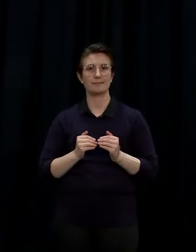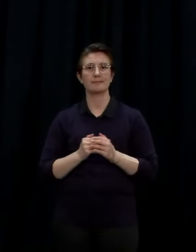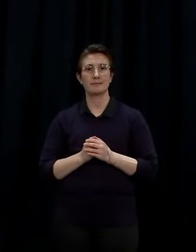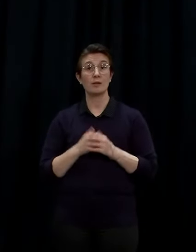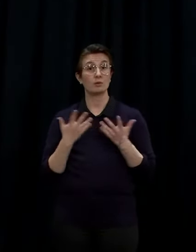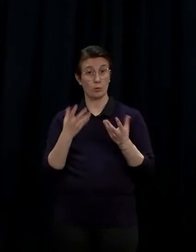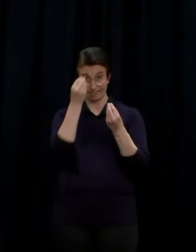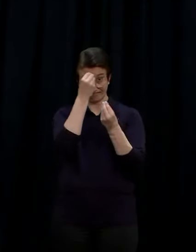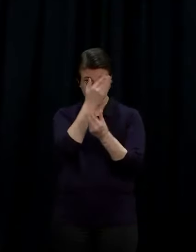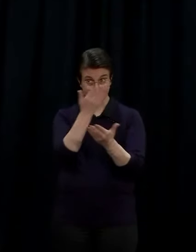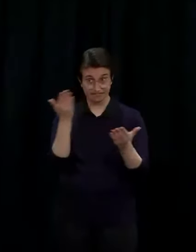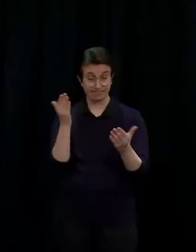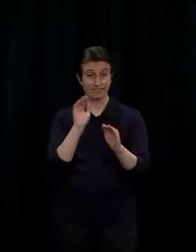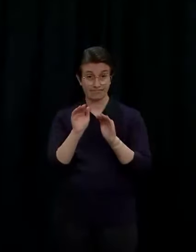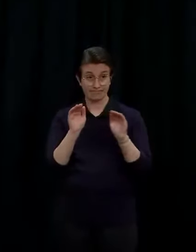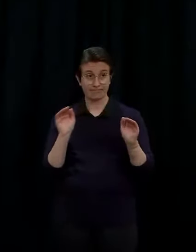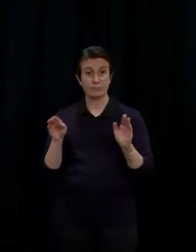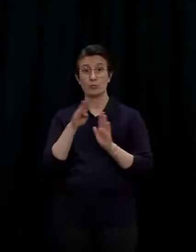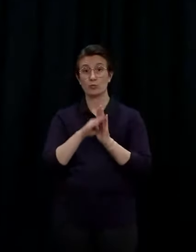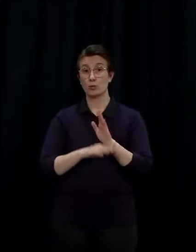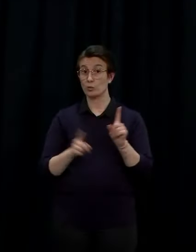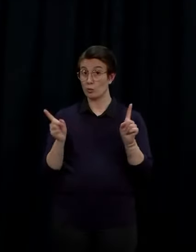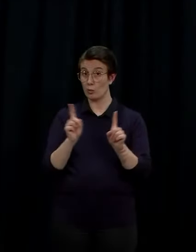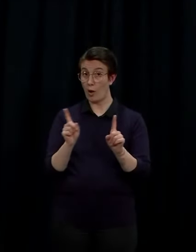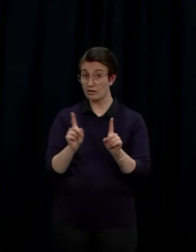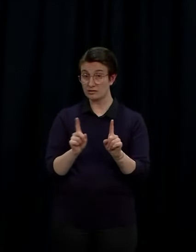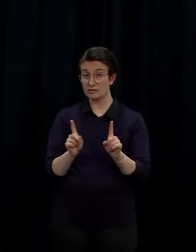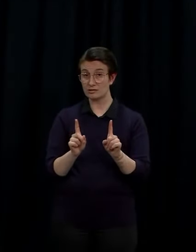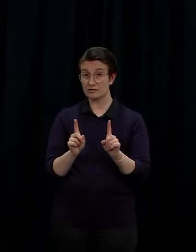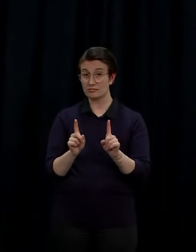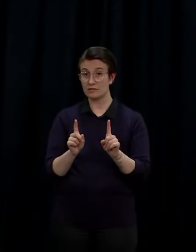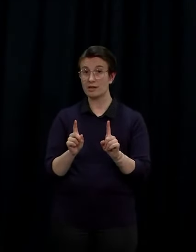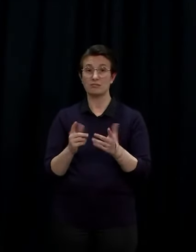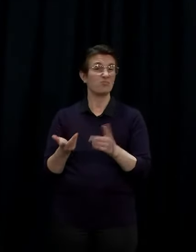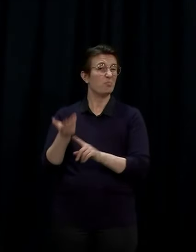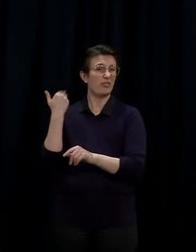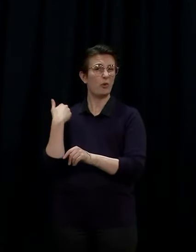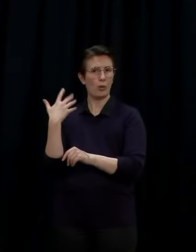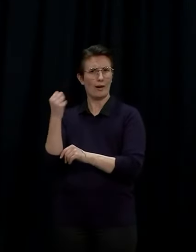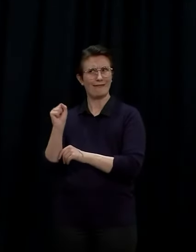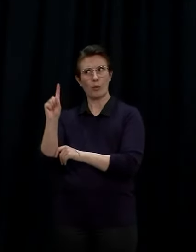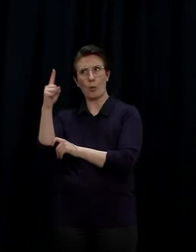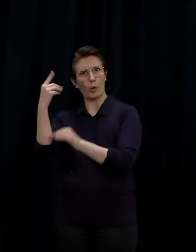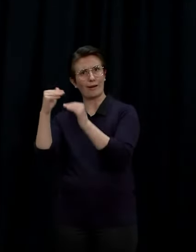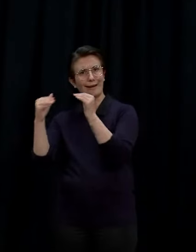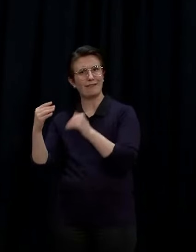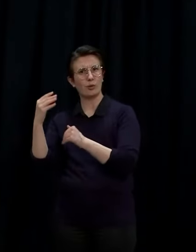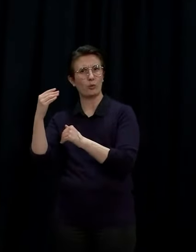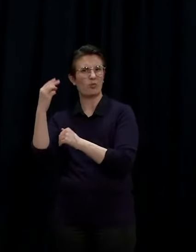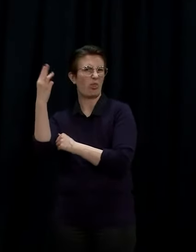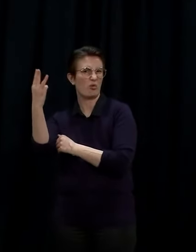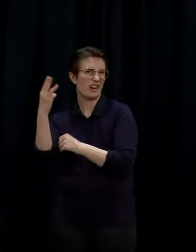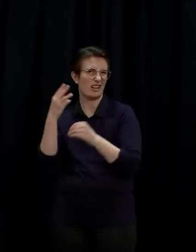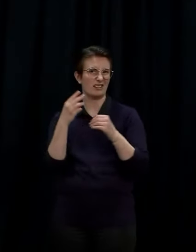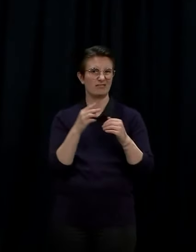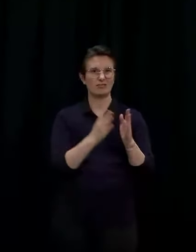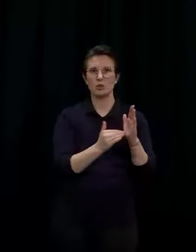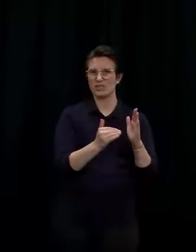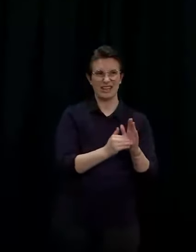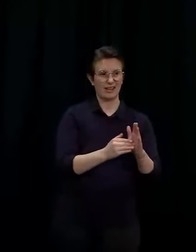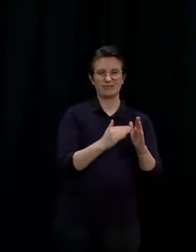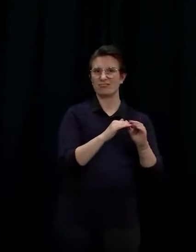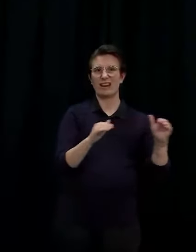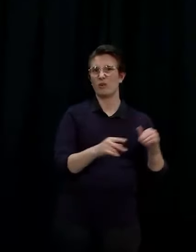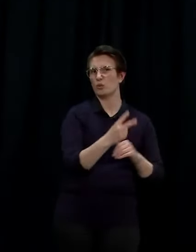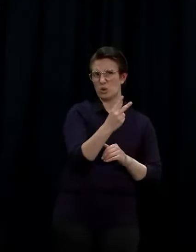first time that we have had different settings, but it will be the first time we have a level 4 and a level 3 operating at the